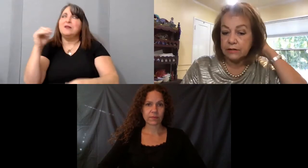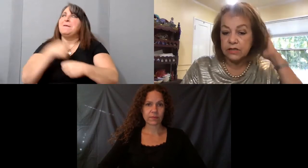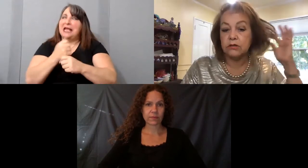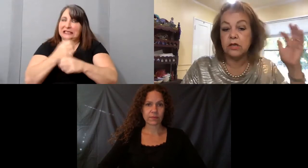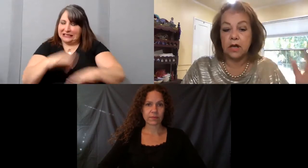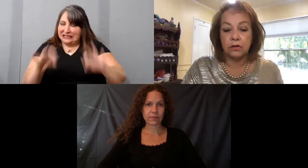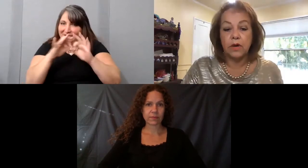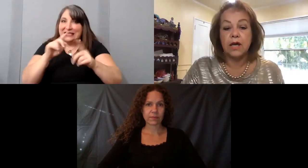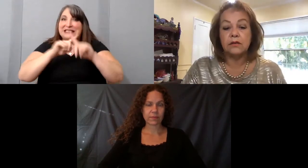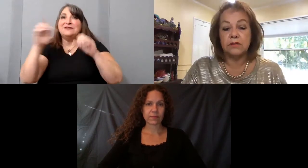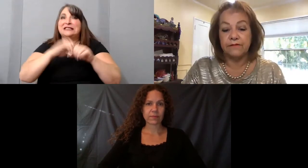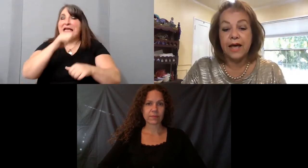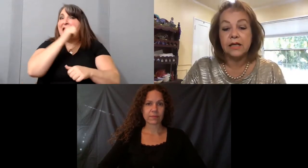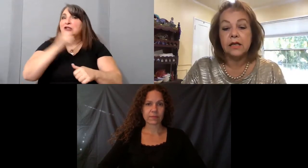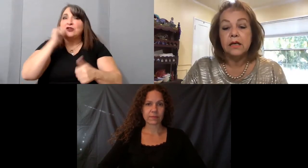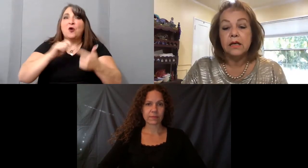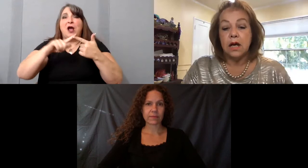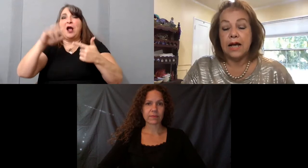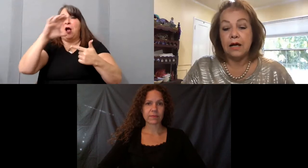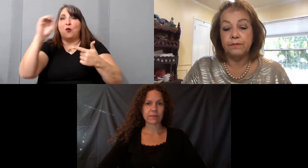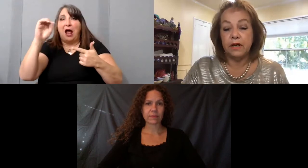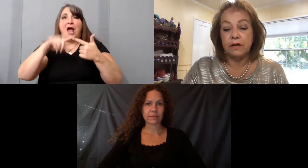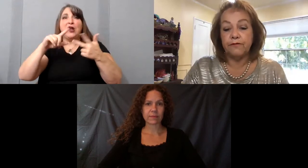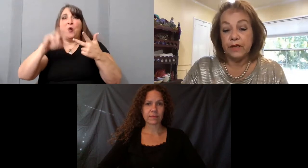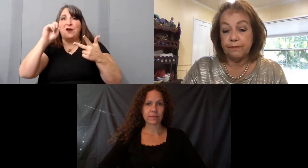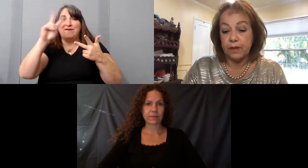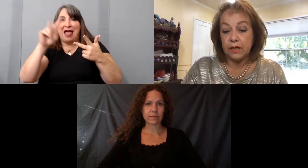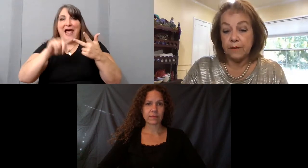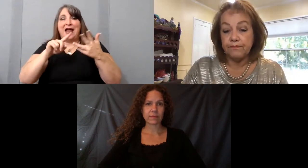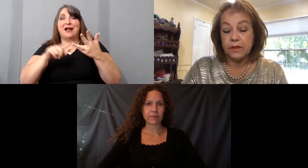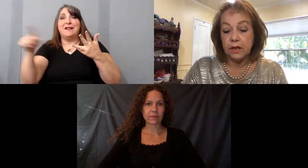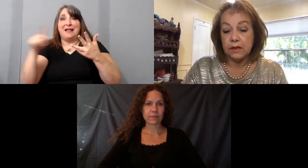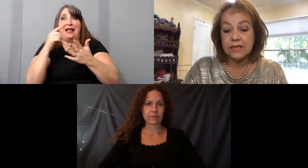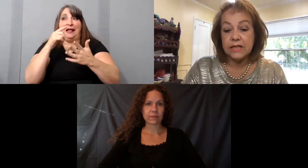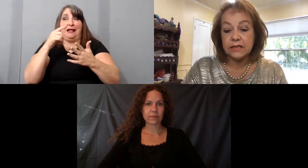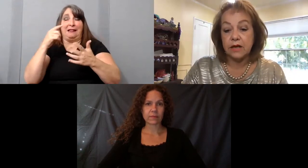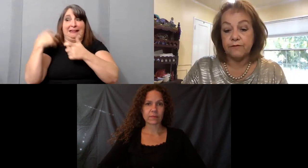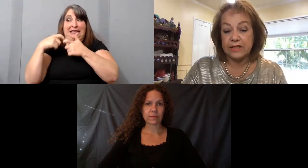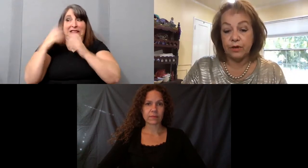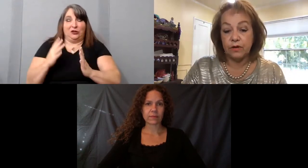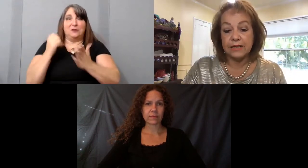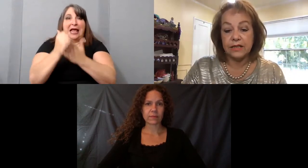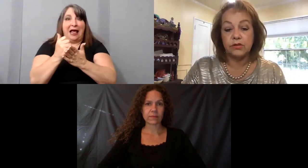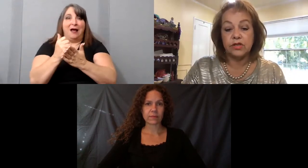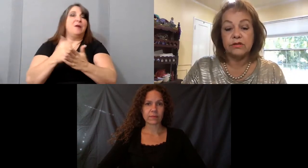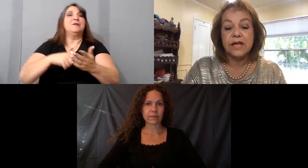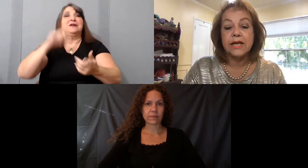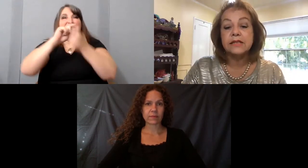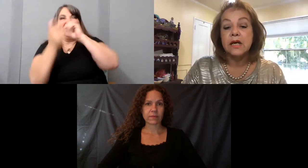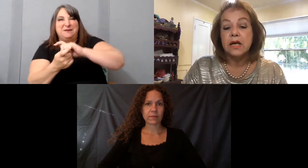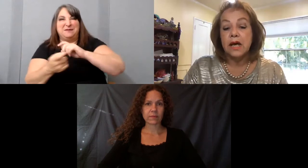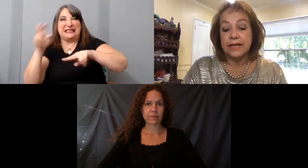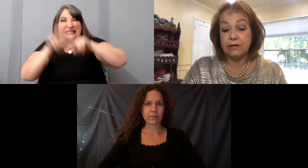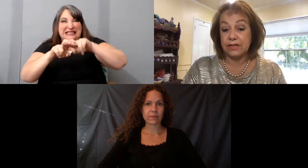in Arizona, Colorado, Nevada, helped flip seats for Democrats in those two